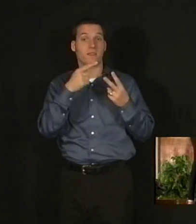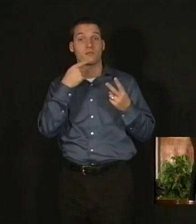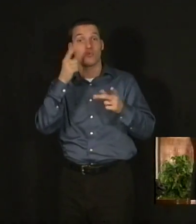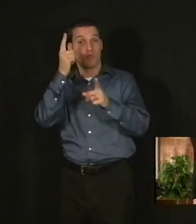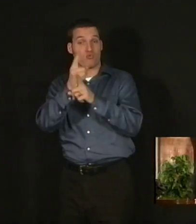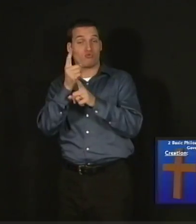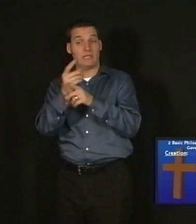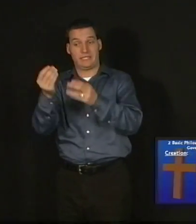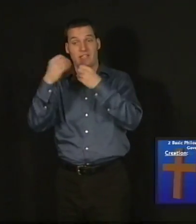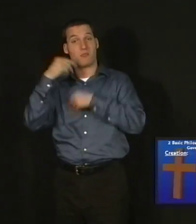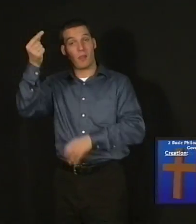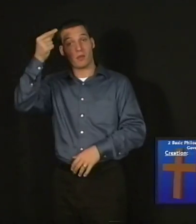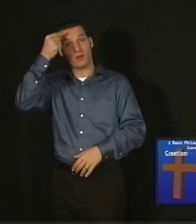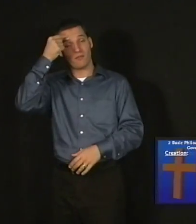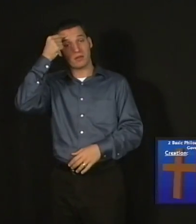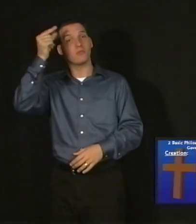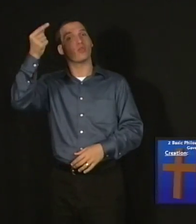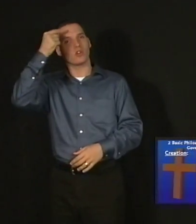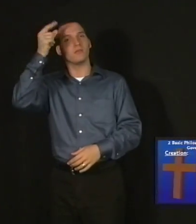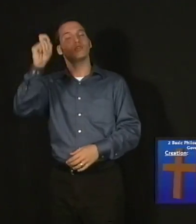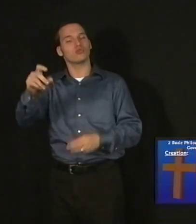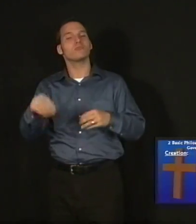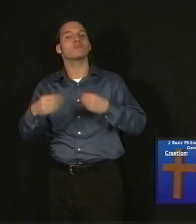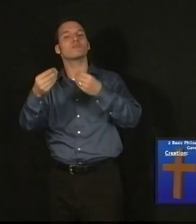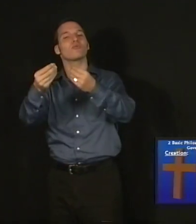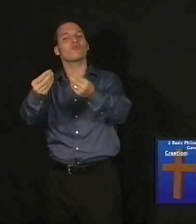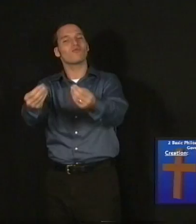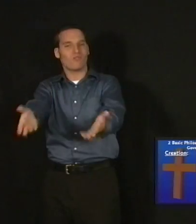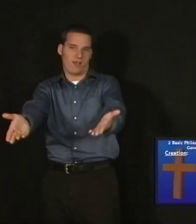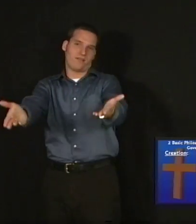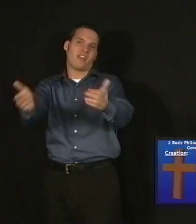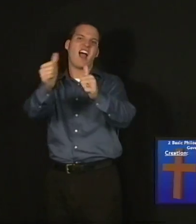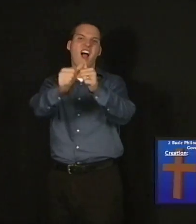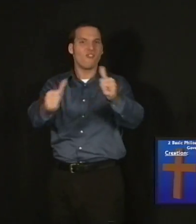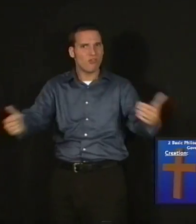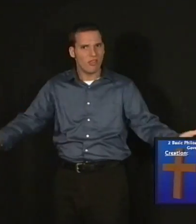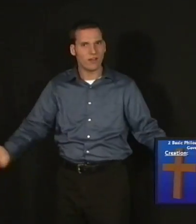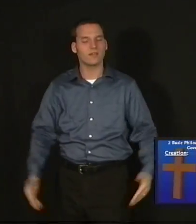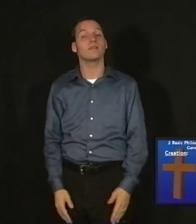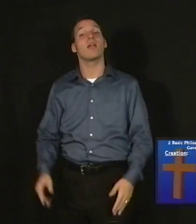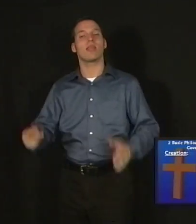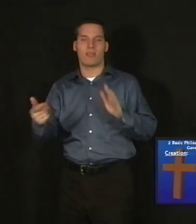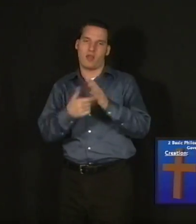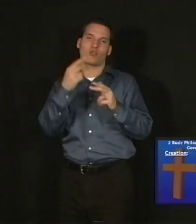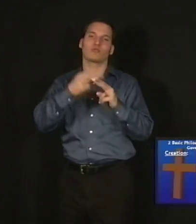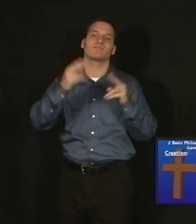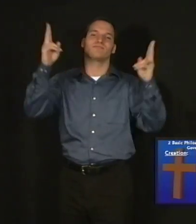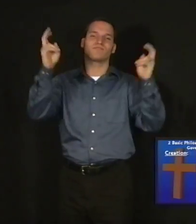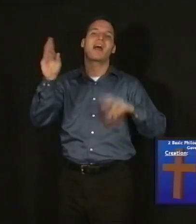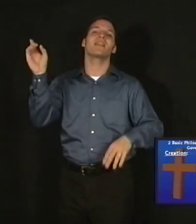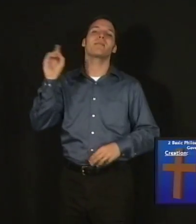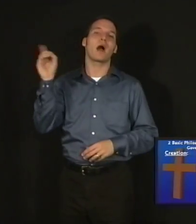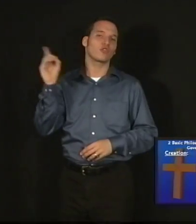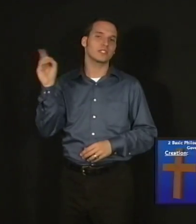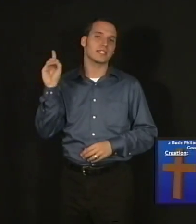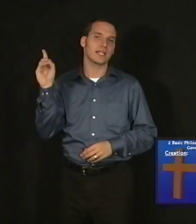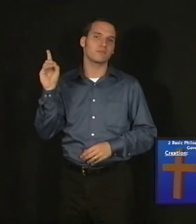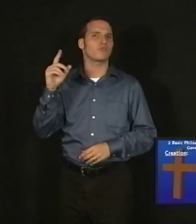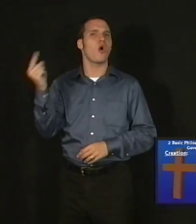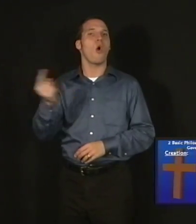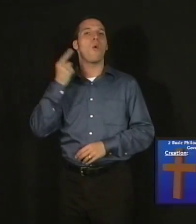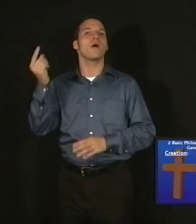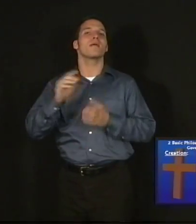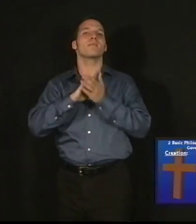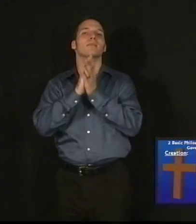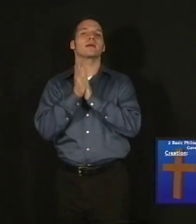Second thing, they say rights are granted by the government, and the government should be the provider. The government provides everything. This is called a democracy.